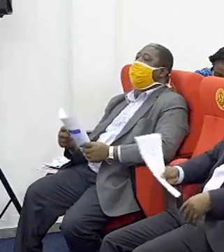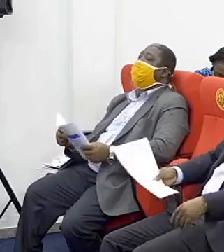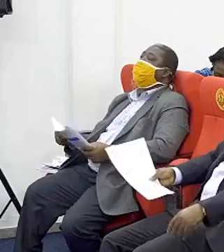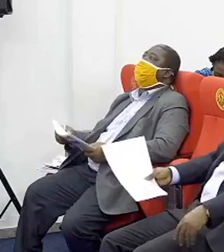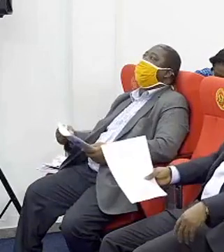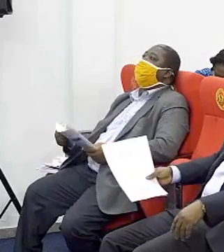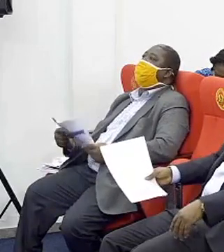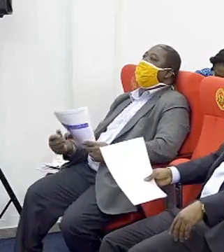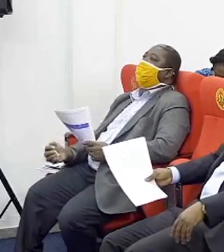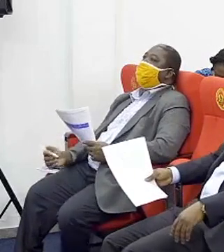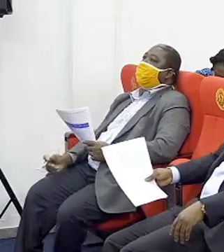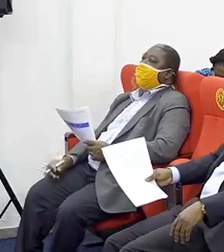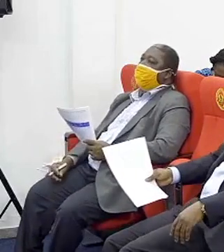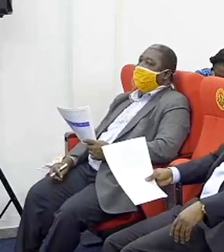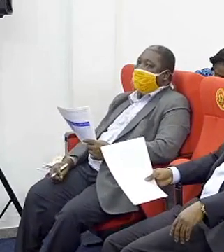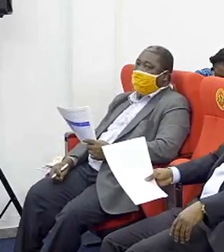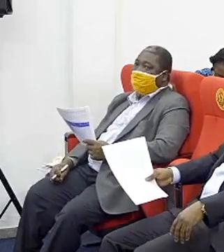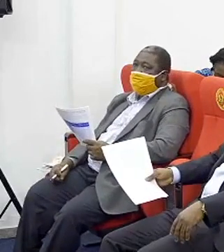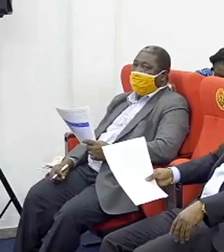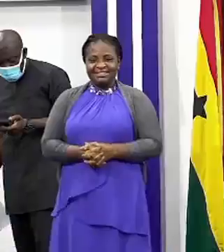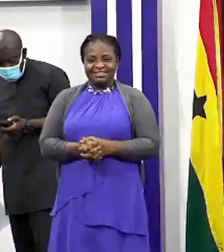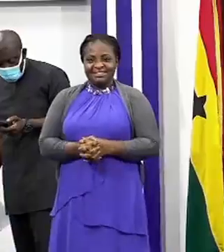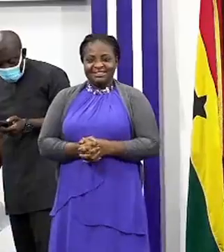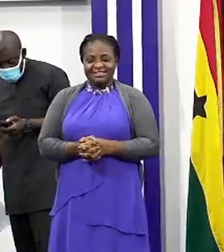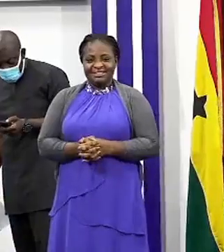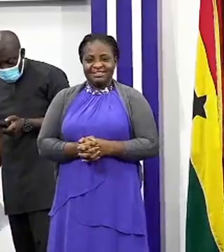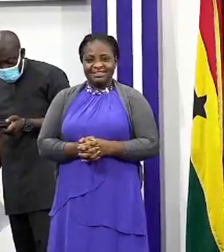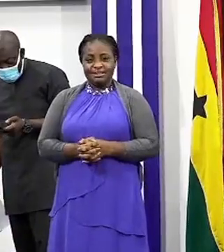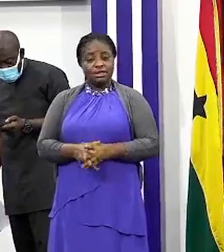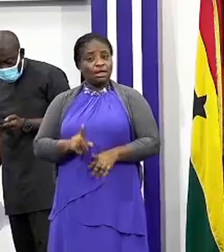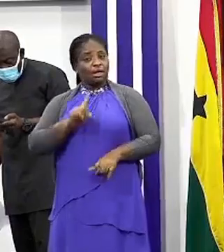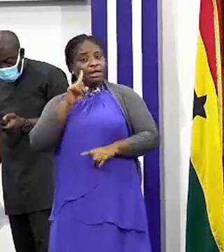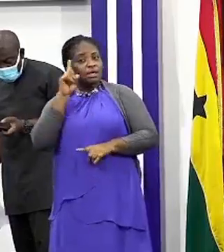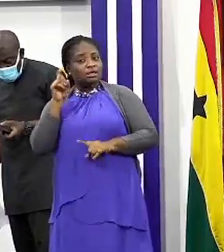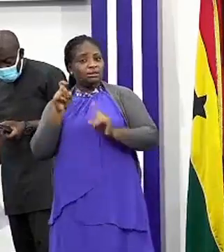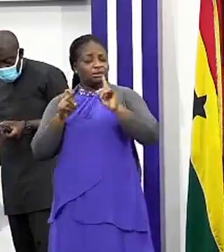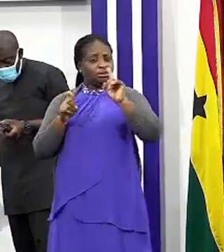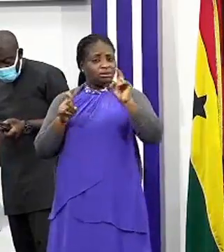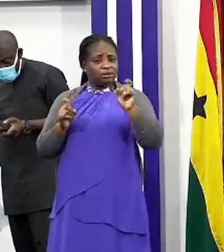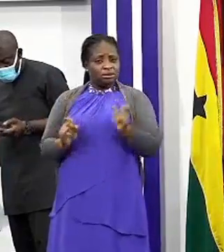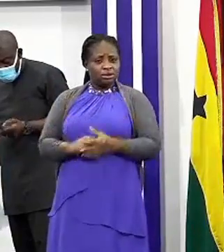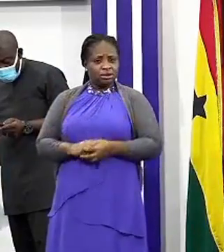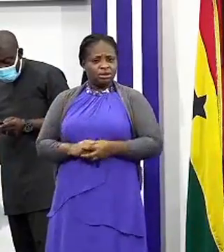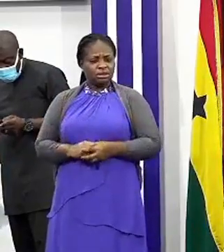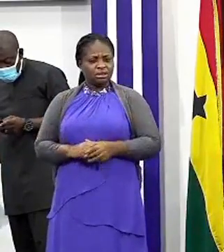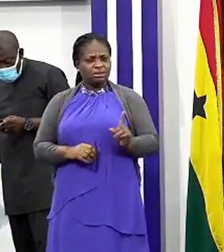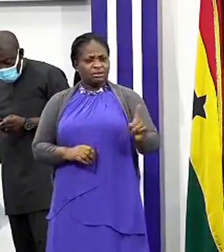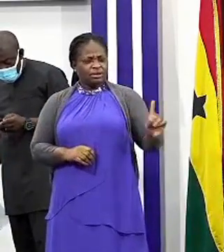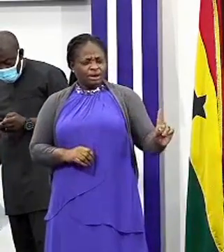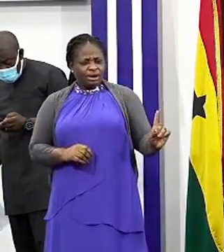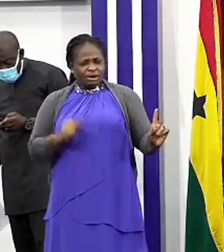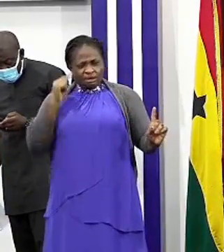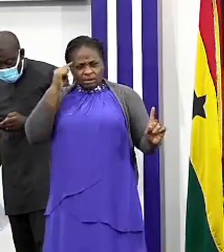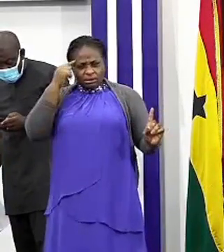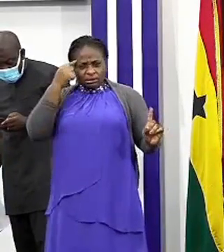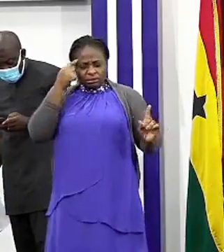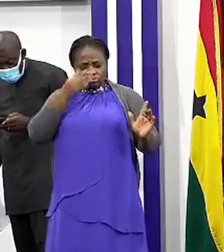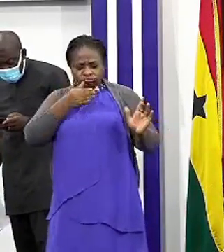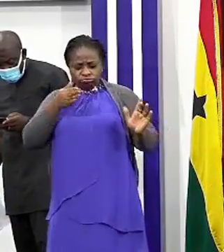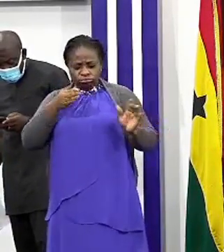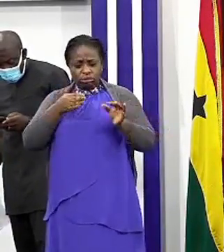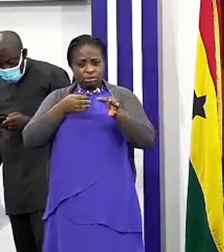one. Thank you very much for the questions. I think I'll go to the one that is about